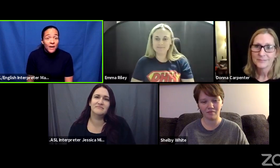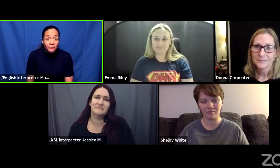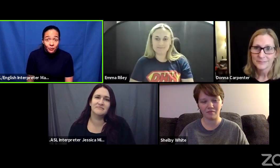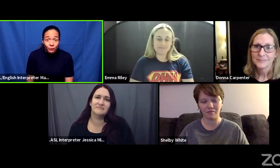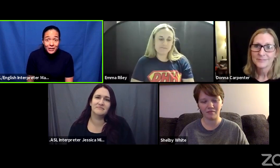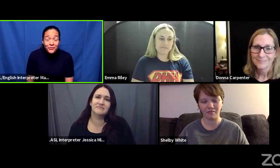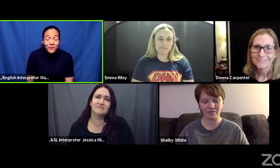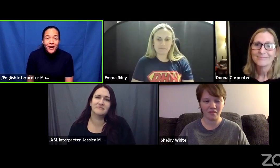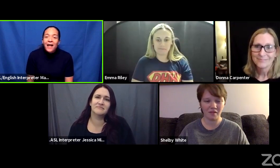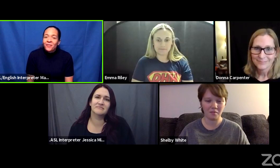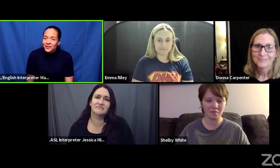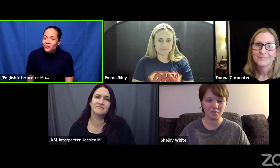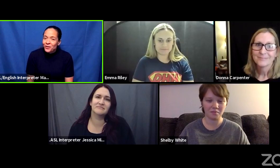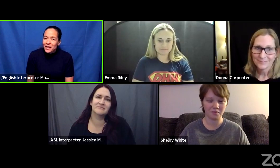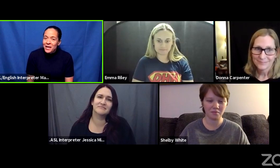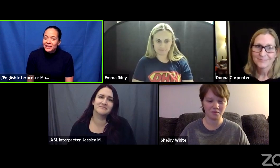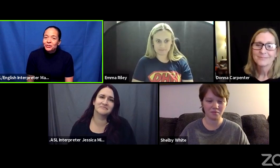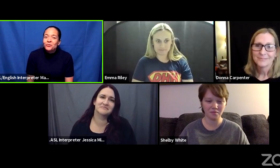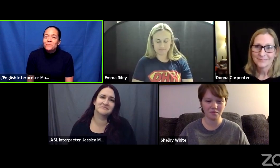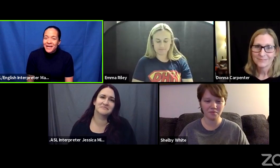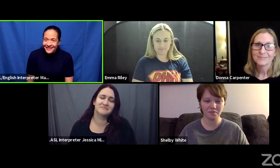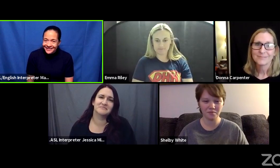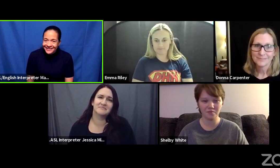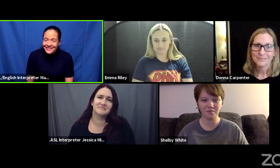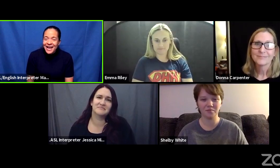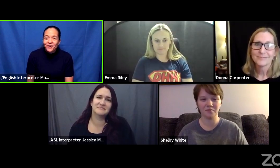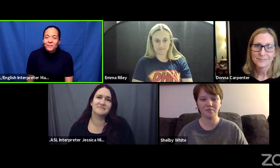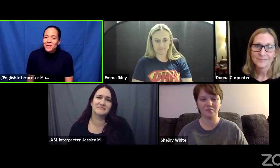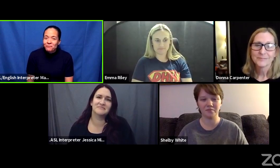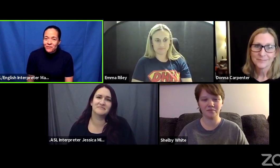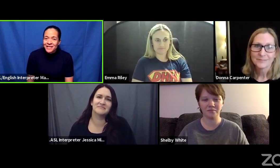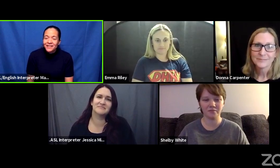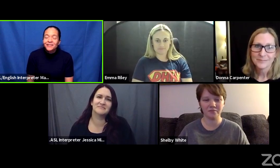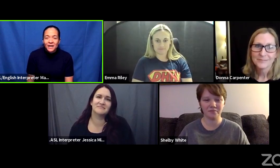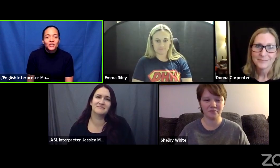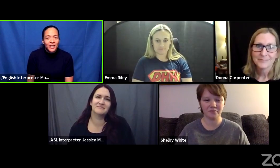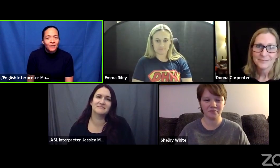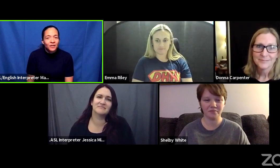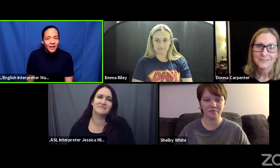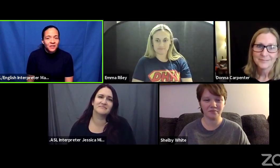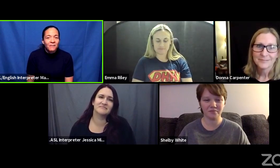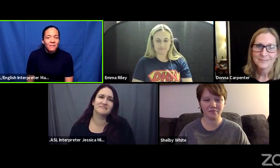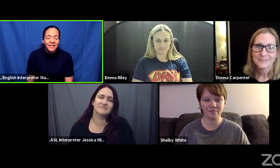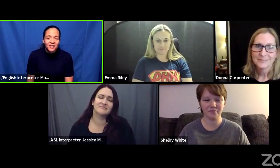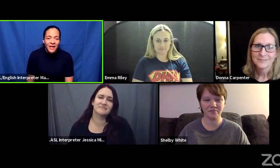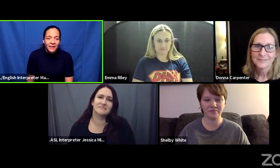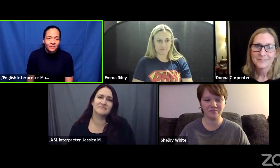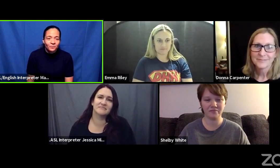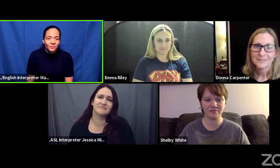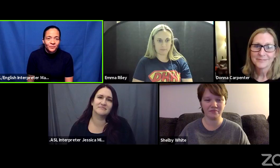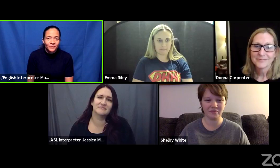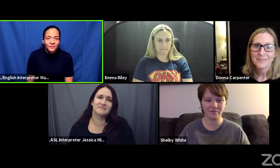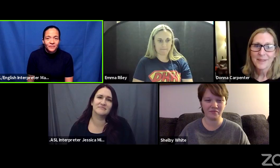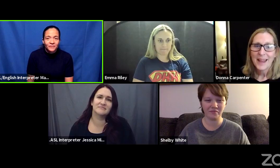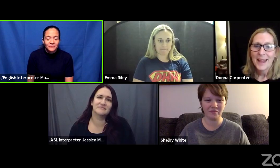Growing up, I was a reader. That's one thing I do miss now. I'm not reading as much, and I would love to get back into